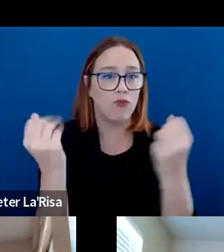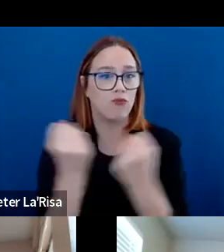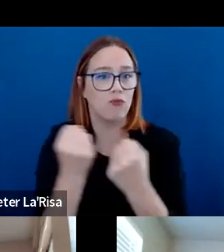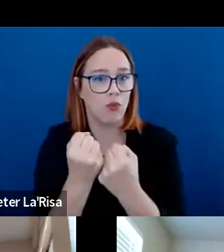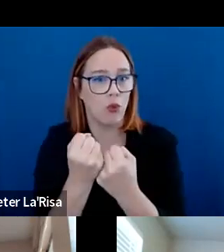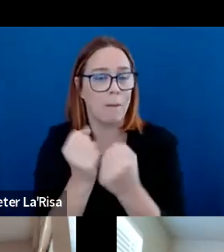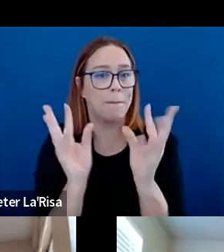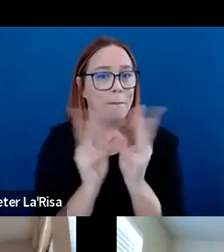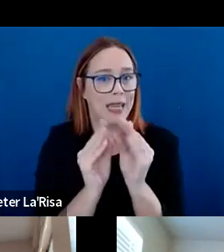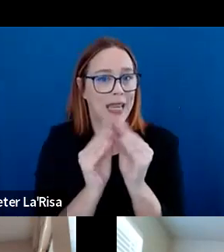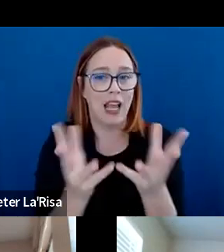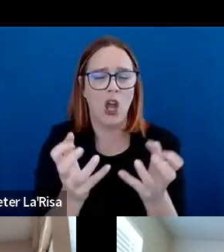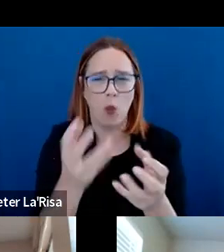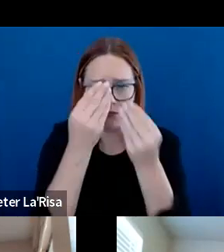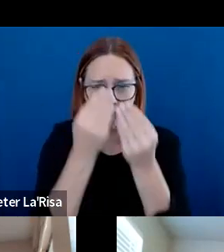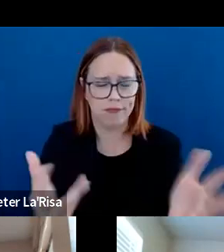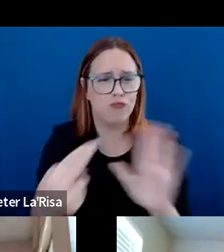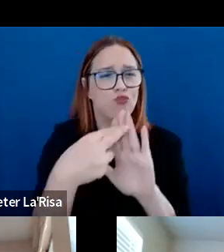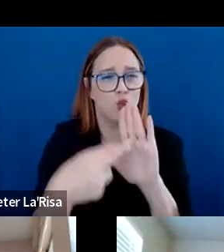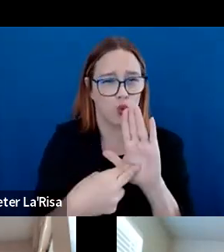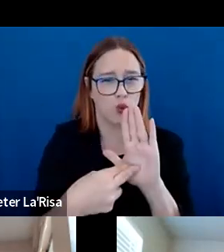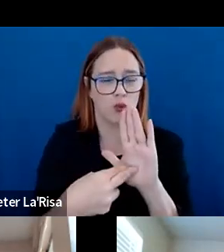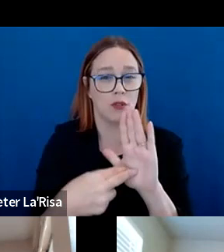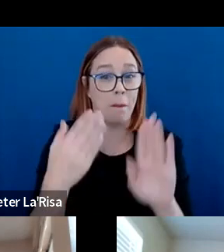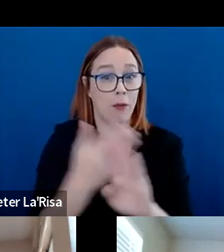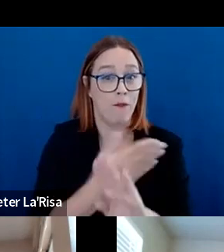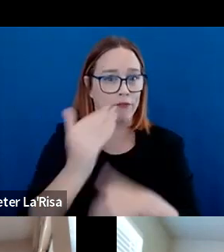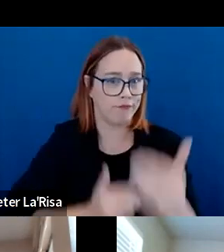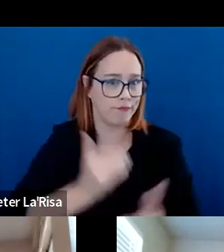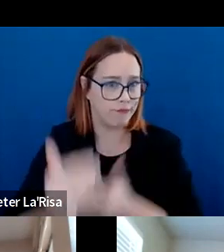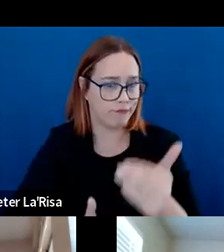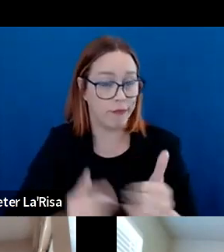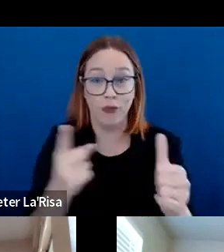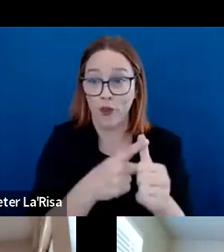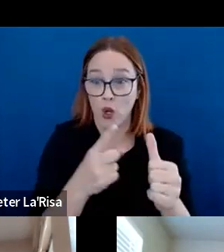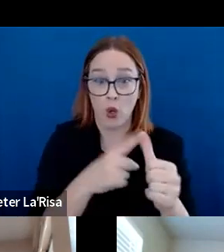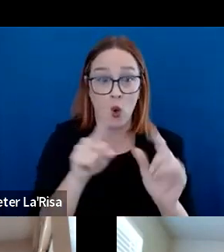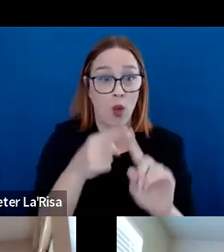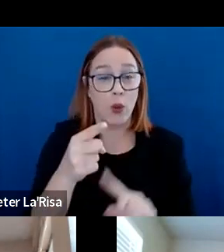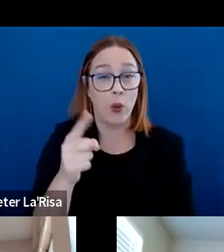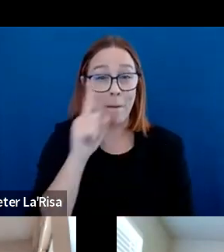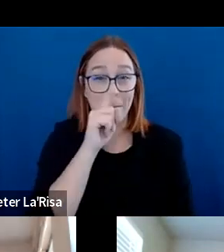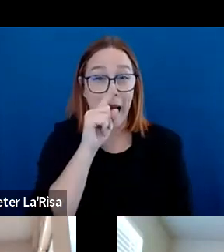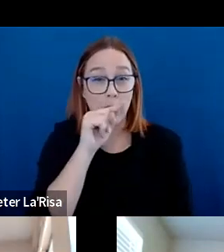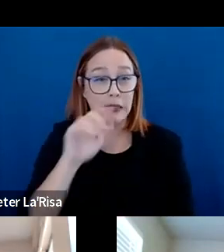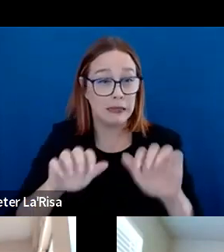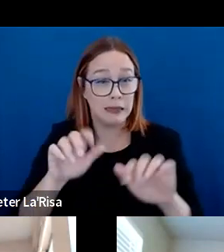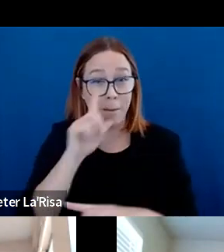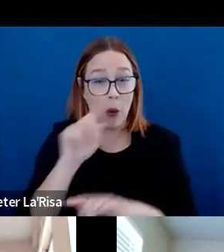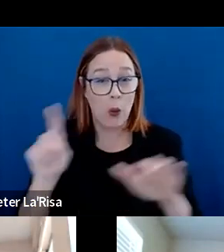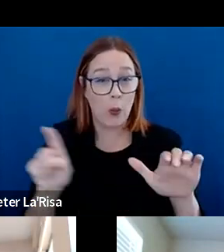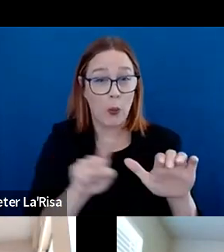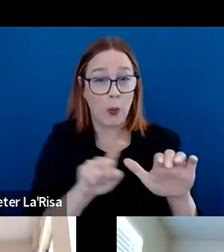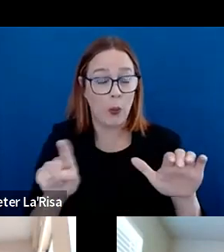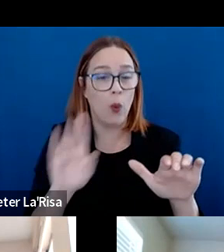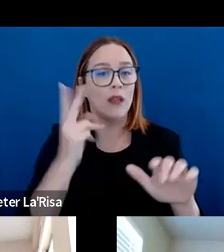want to mention a few housekeeping items before we get started. First, when you scroll over the screen, a menu bar pops up.